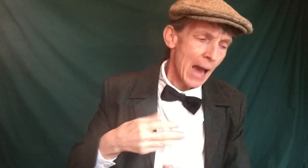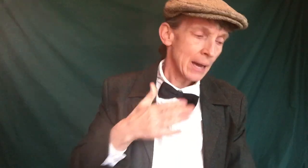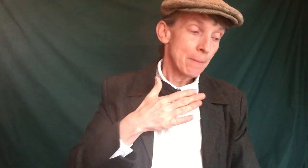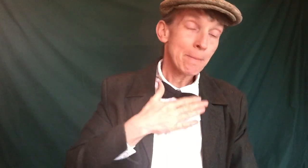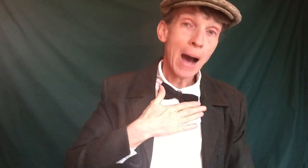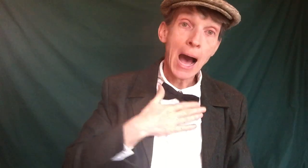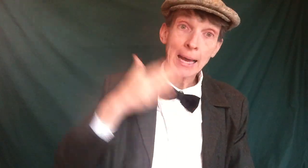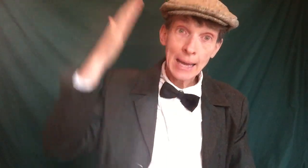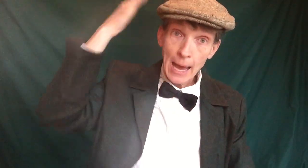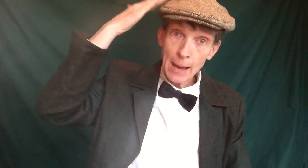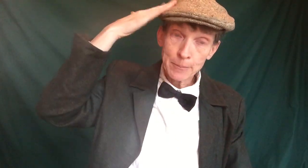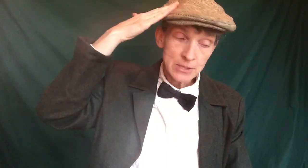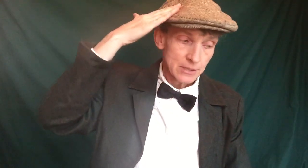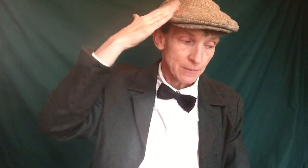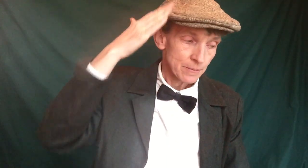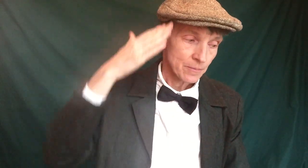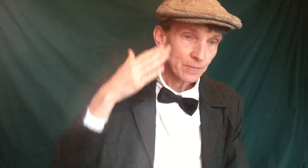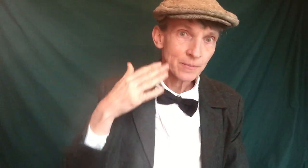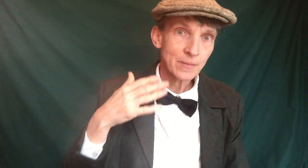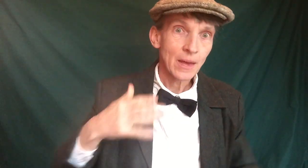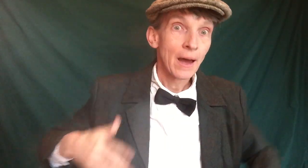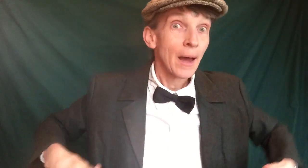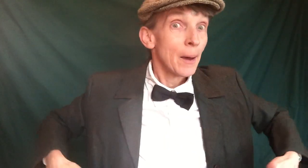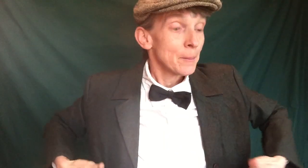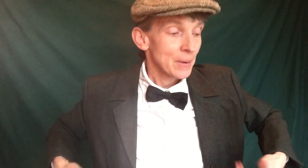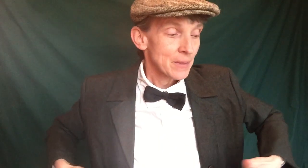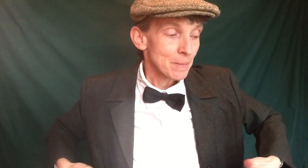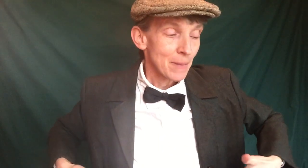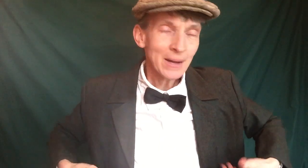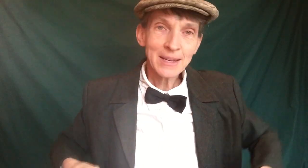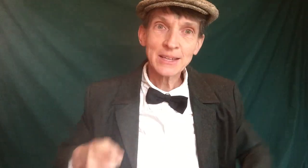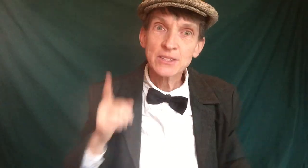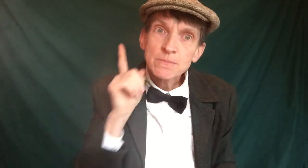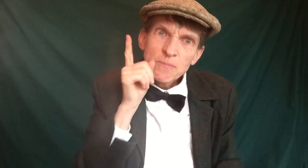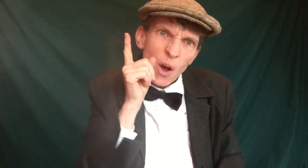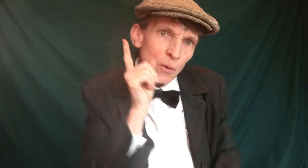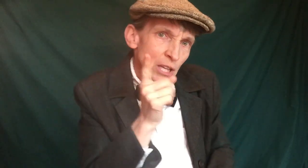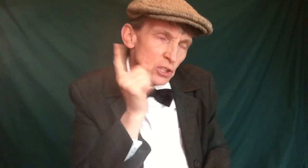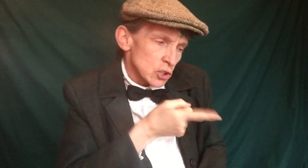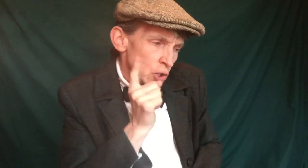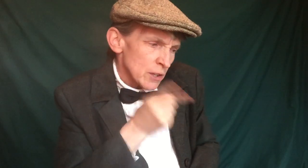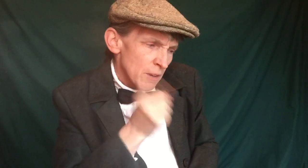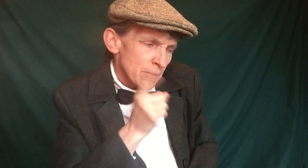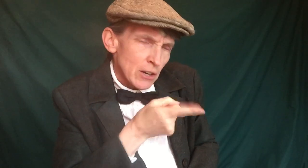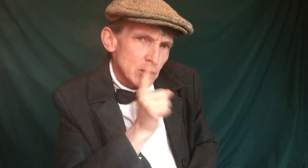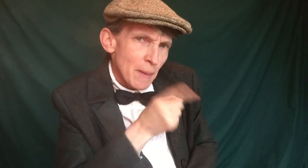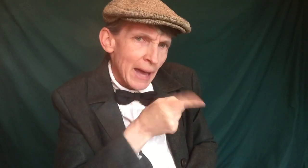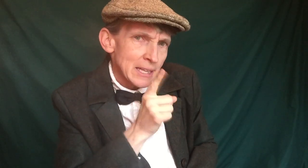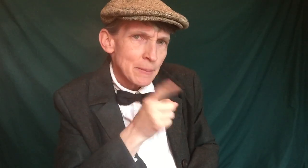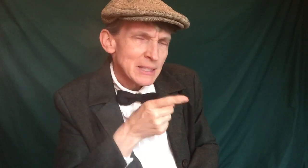back my caps." But the monkeys only shook their fingers back at him and